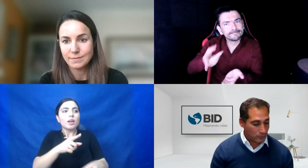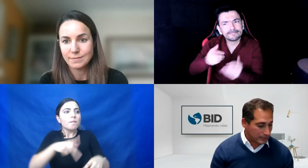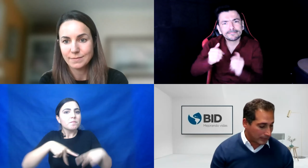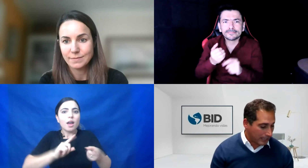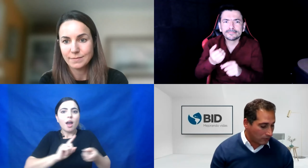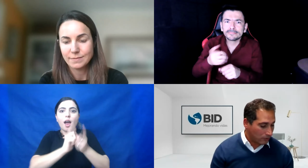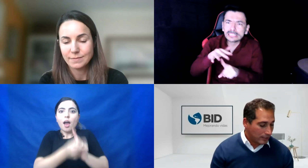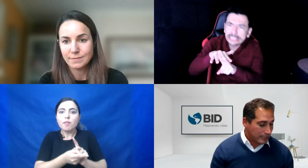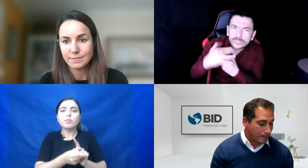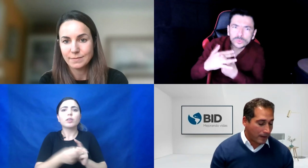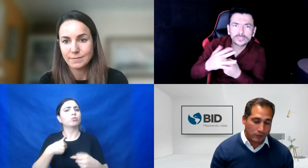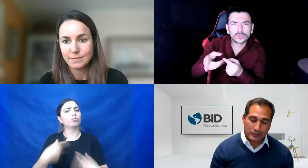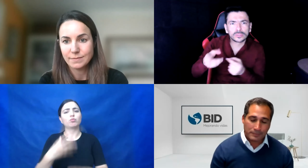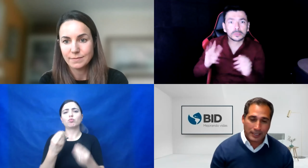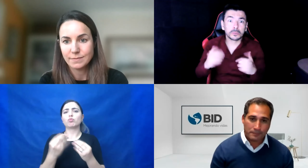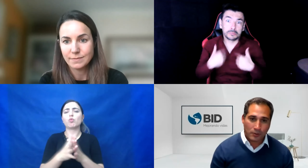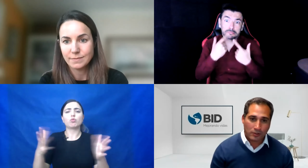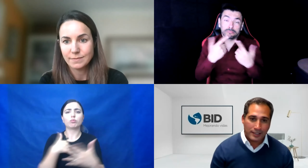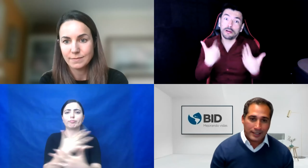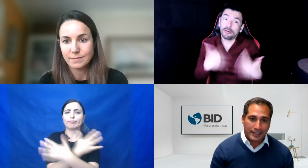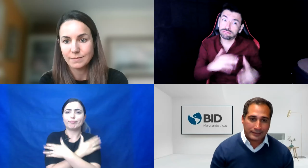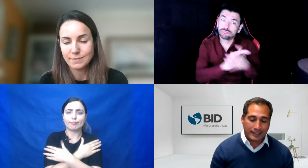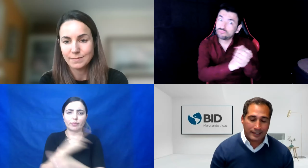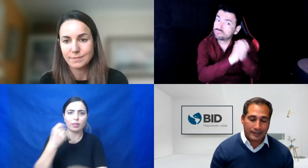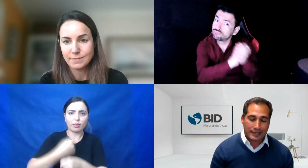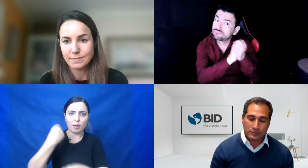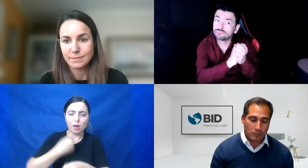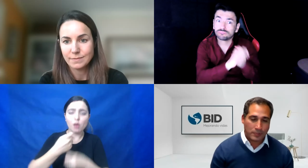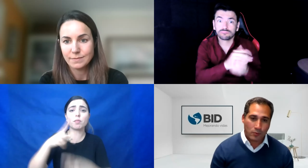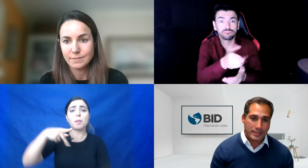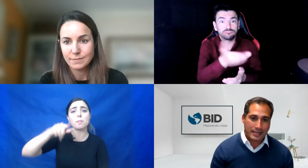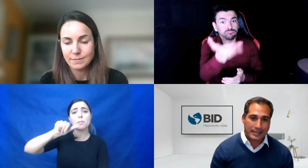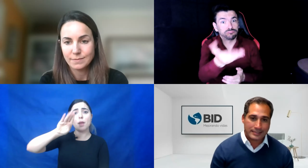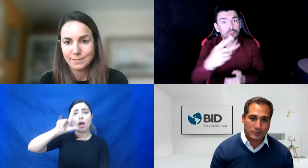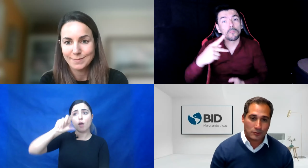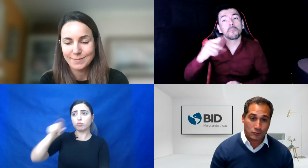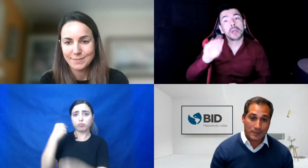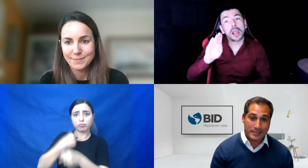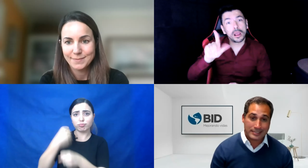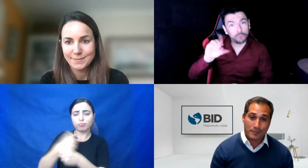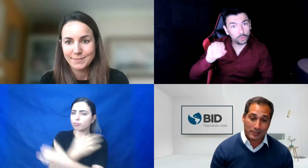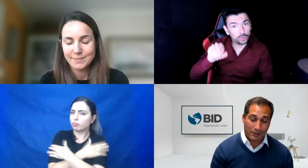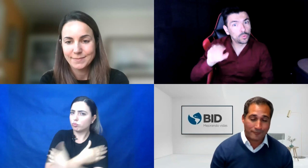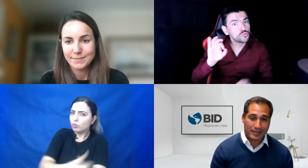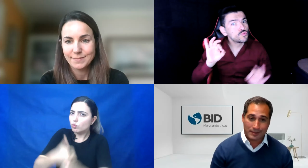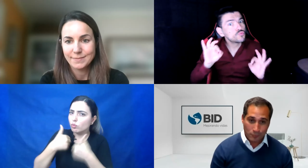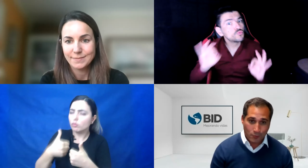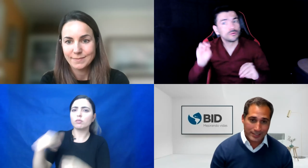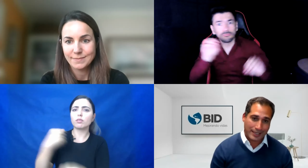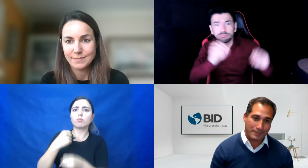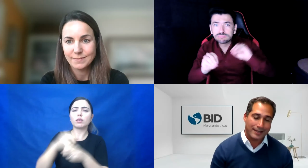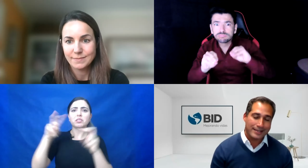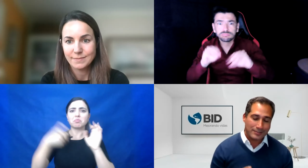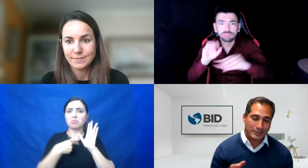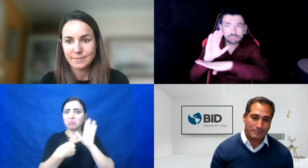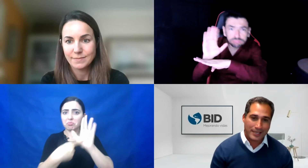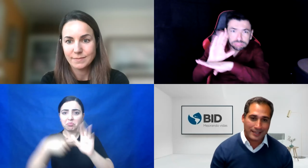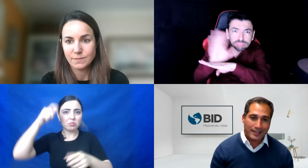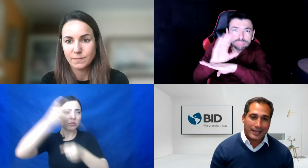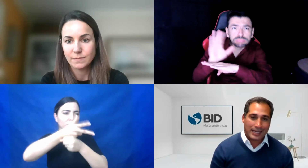lives are being changed as a result of this project. I wanted to congratulate Pablo for